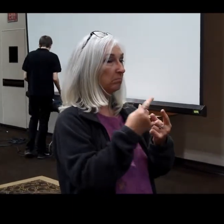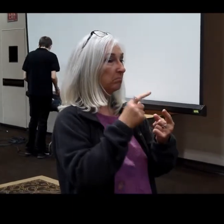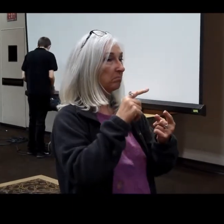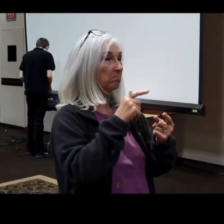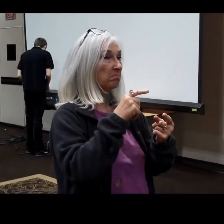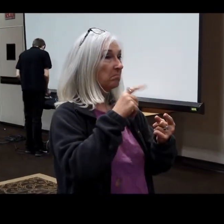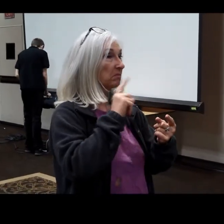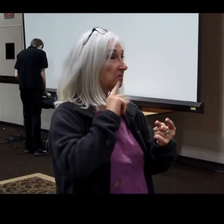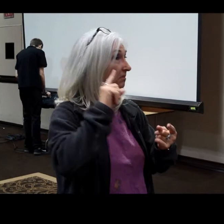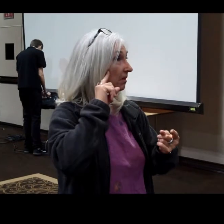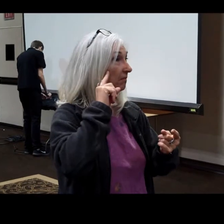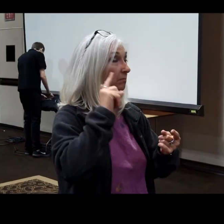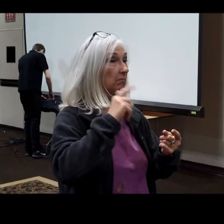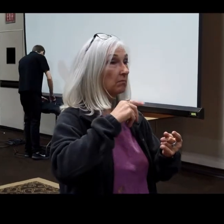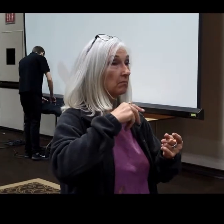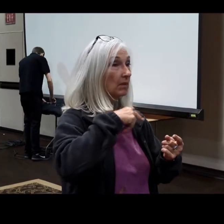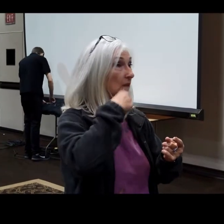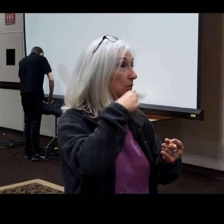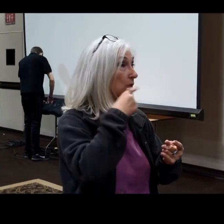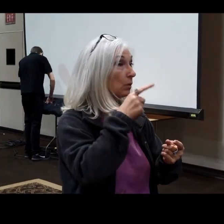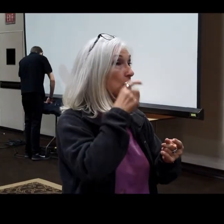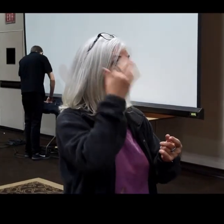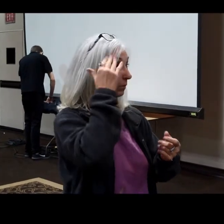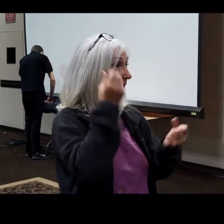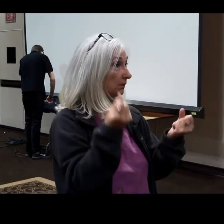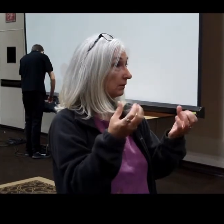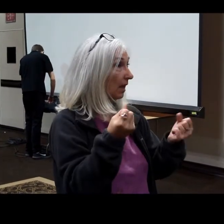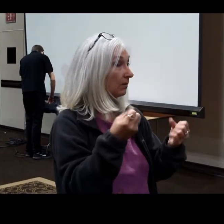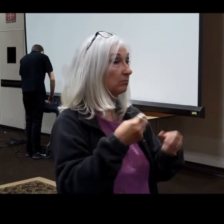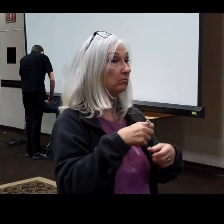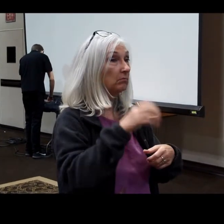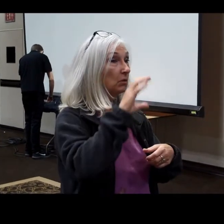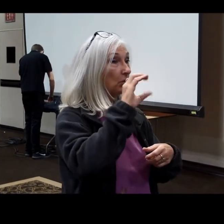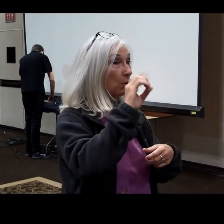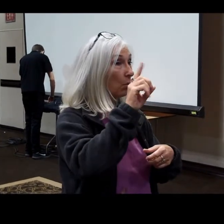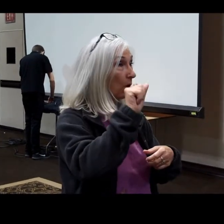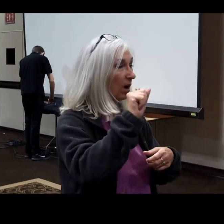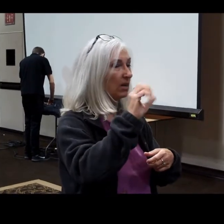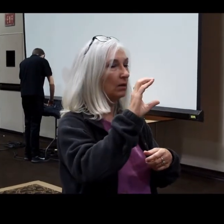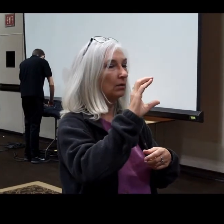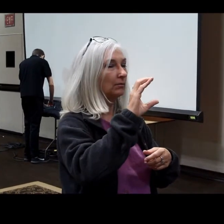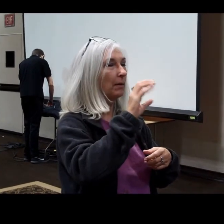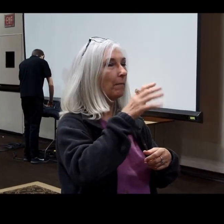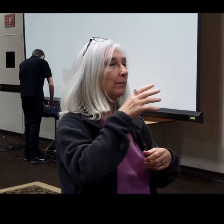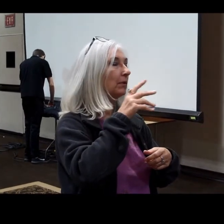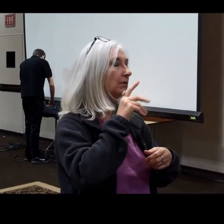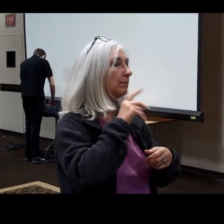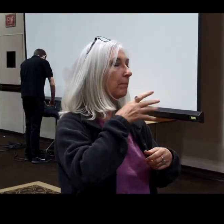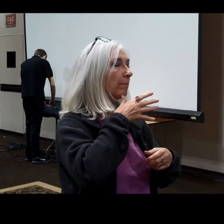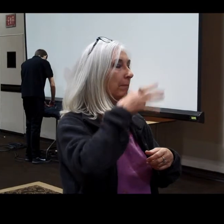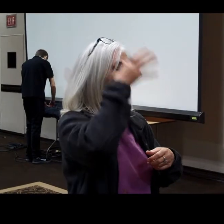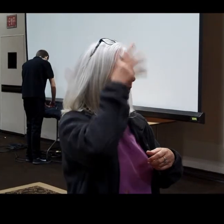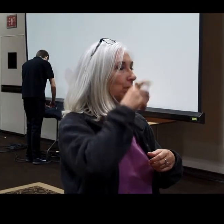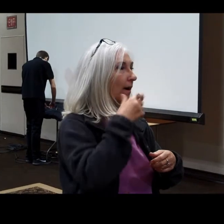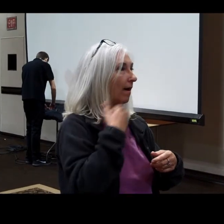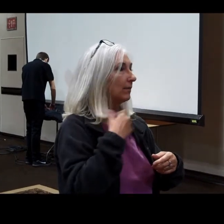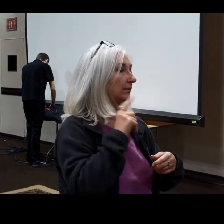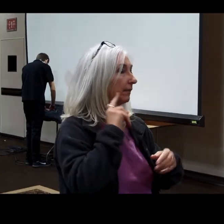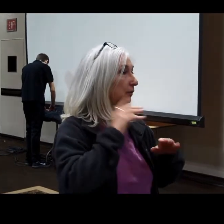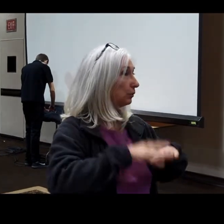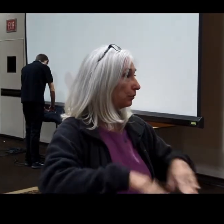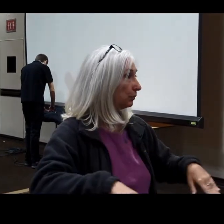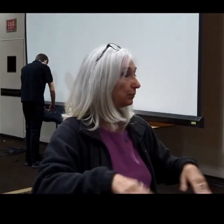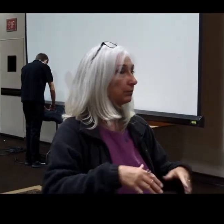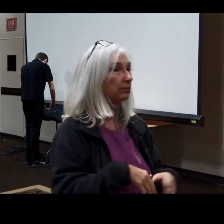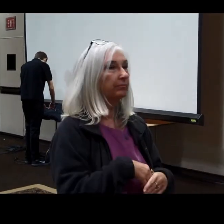to join. Anyone can join that group. It doesn't matter if you're deaf or if you're hearing, anyone that knows sign language. If you happen to be